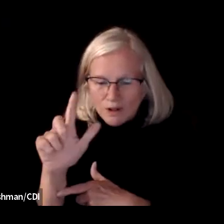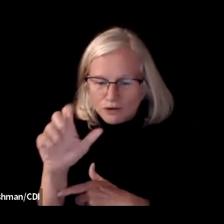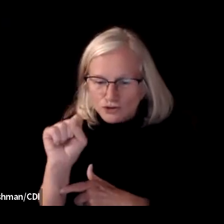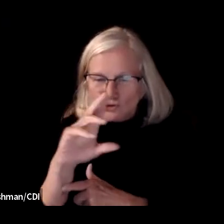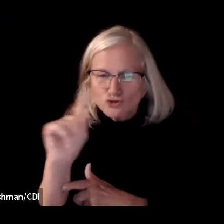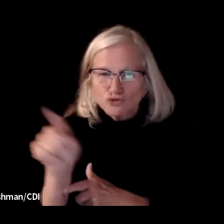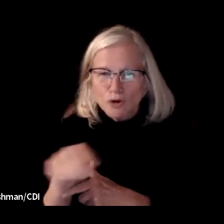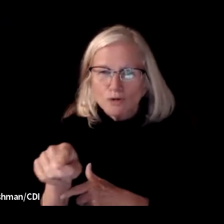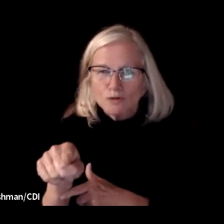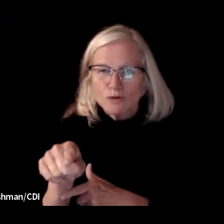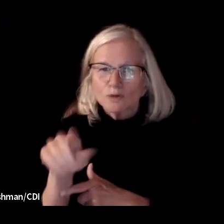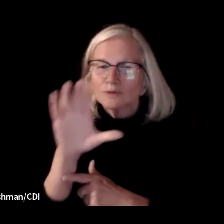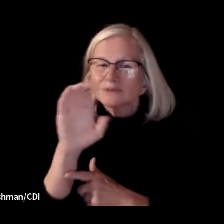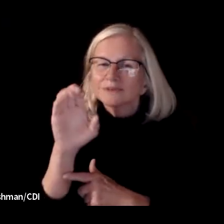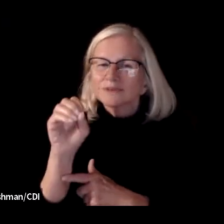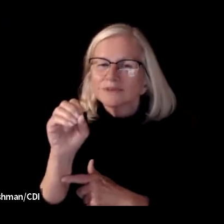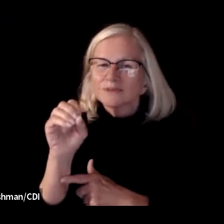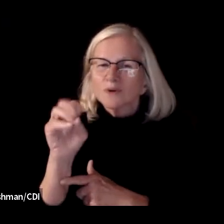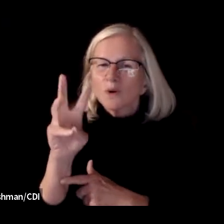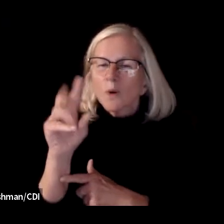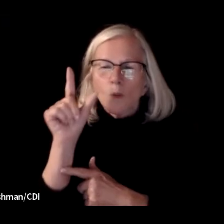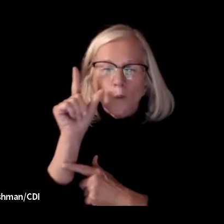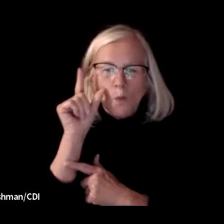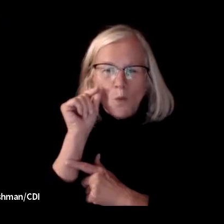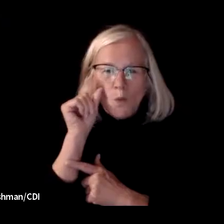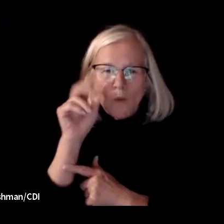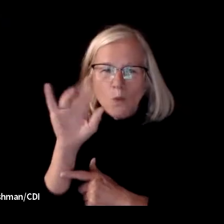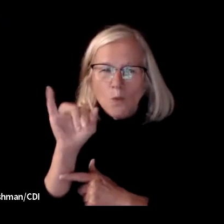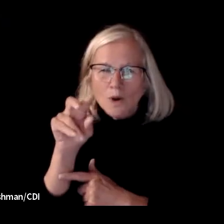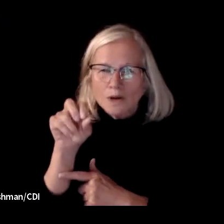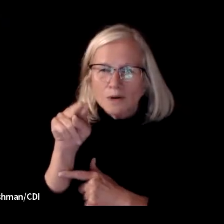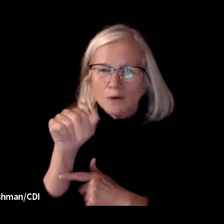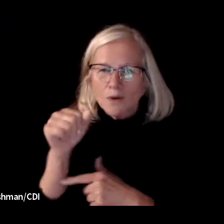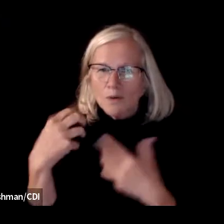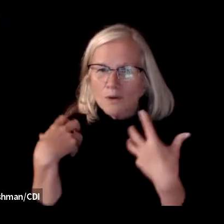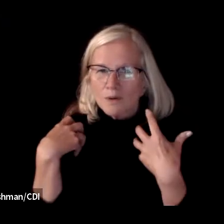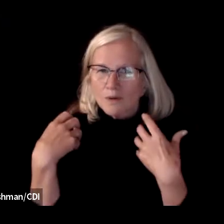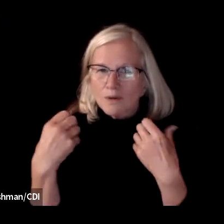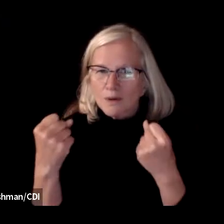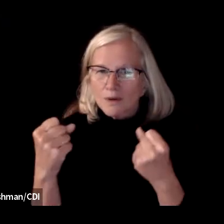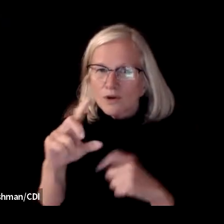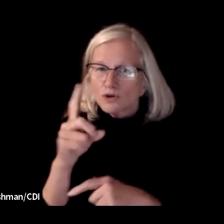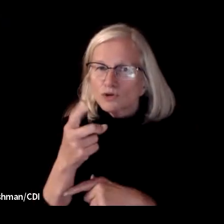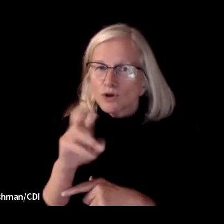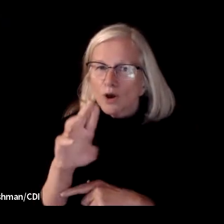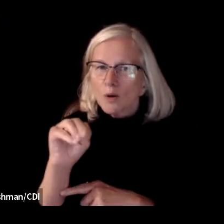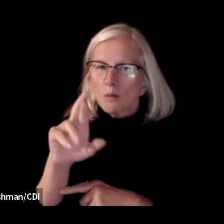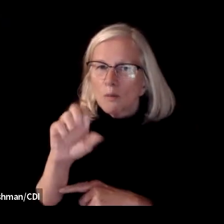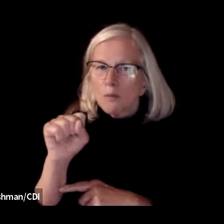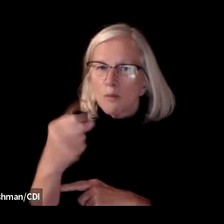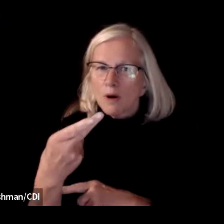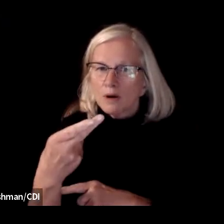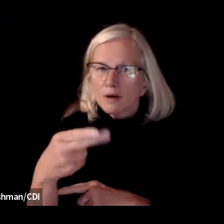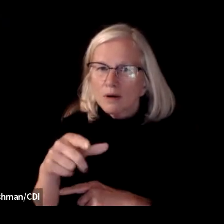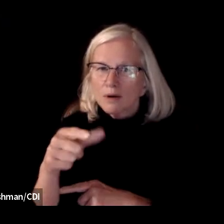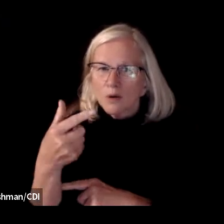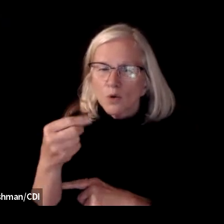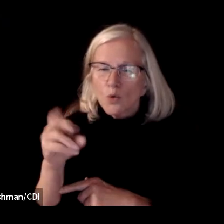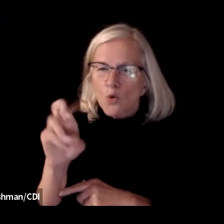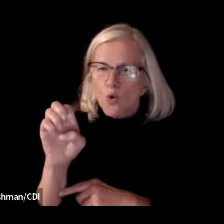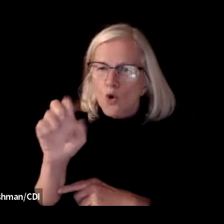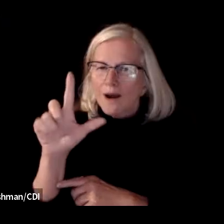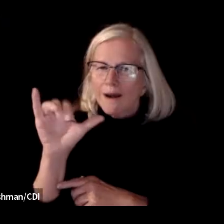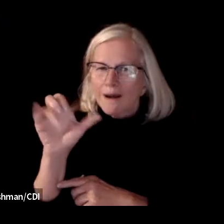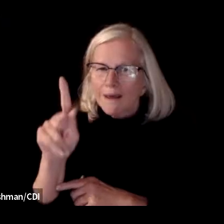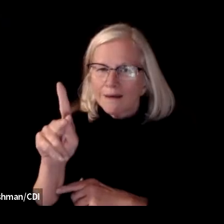reporters on the line. With that, I'll now turn it over to Commissioner Malcolm. Thank you, Mike, and good afternoon, everyone. Unfortunately,